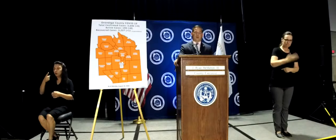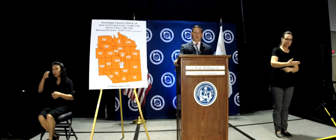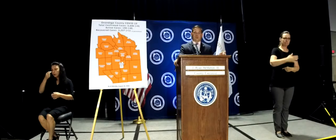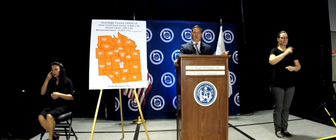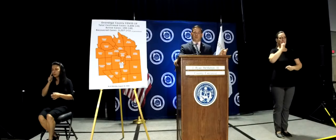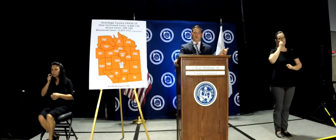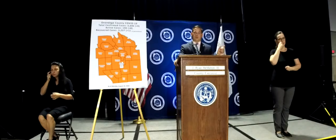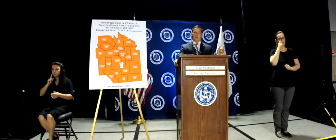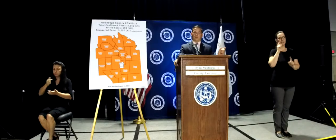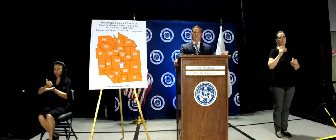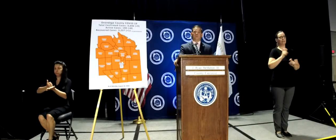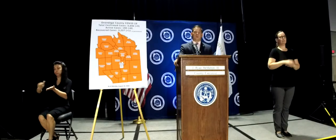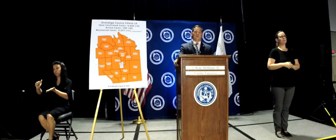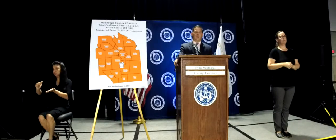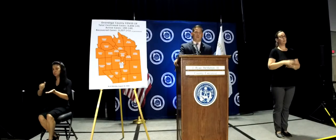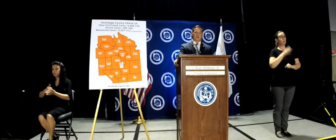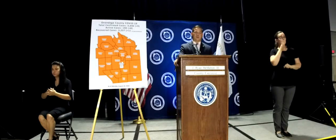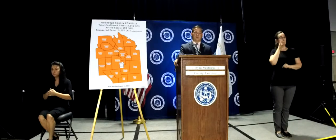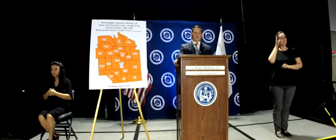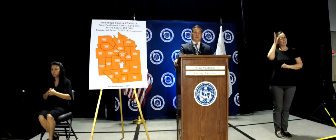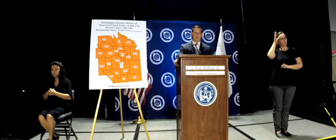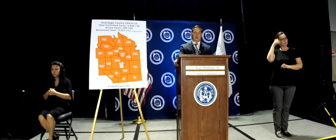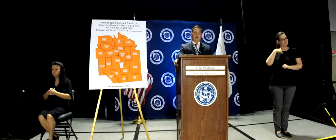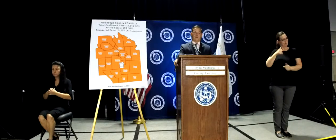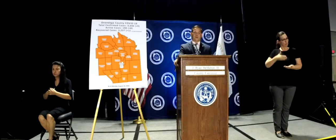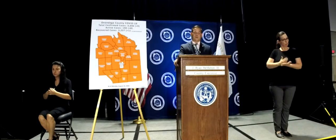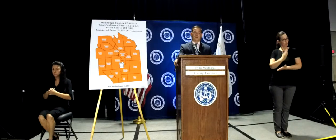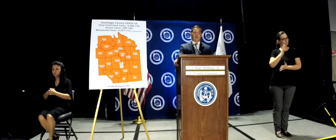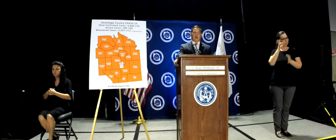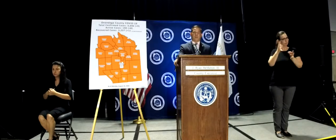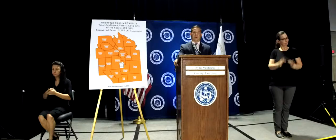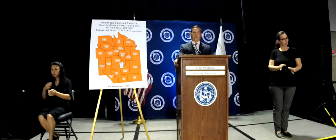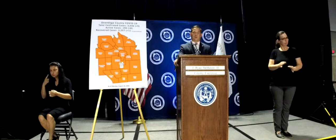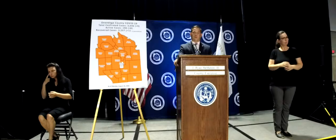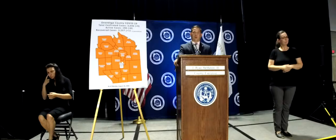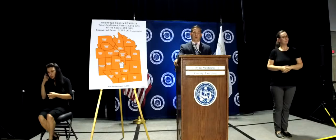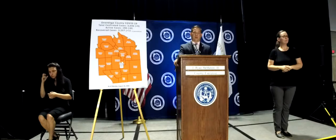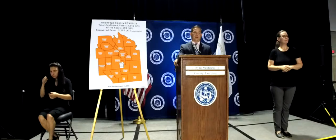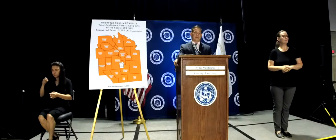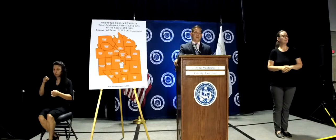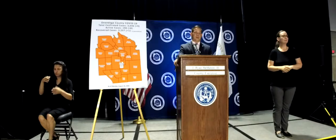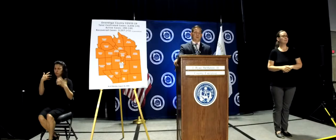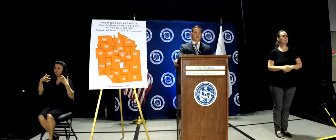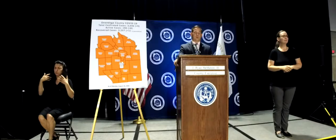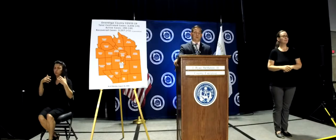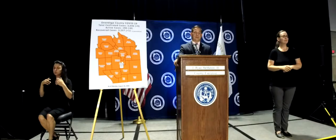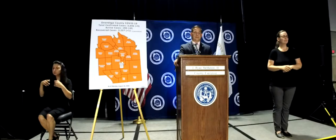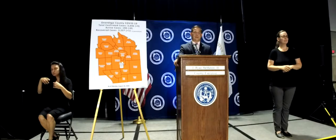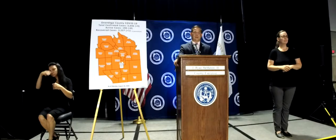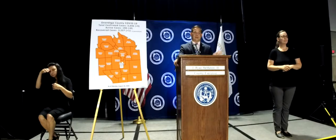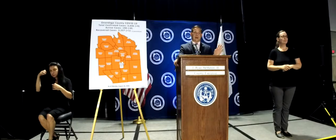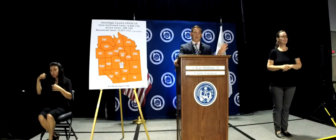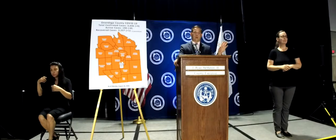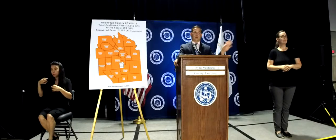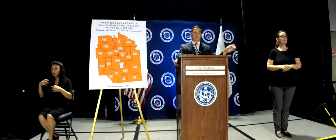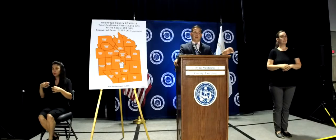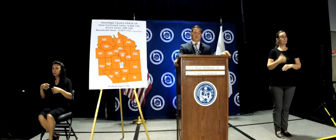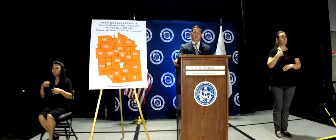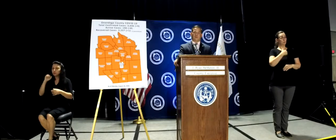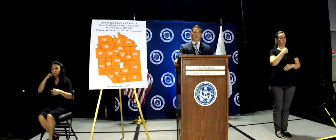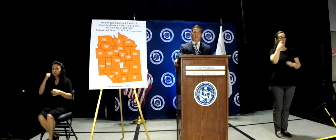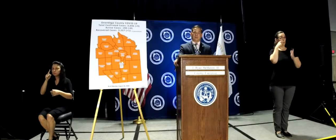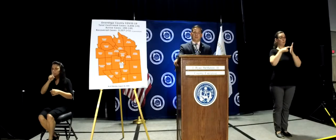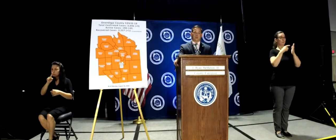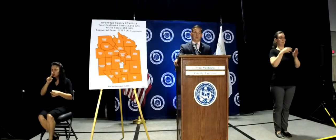various clusters over the summer involving some of these demographics, parents were very good at letting their high school kids get out and get a